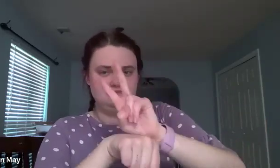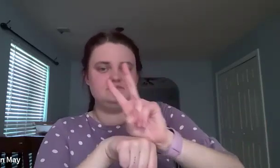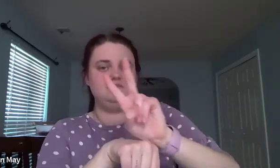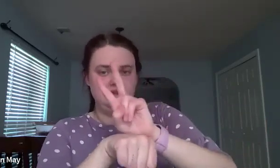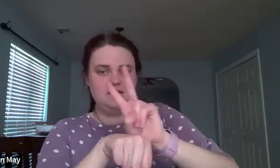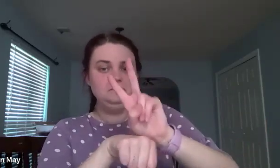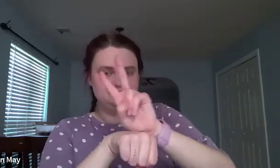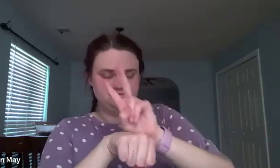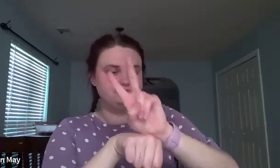Okay.